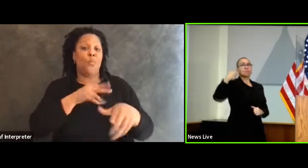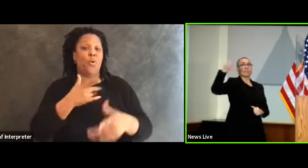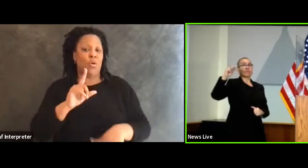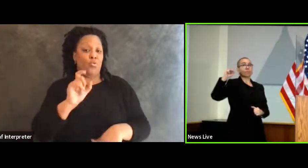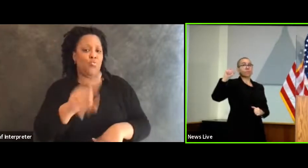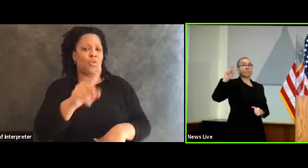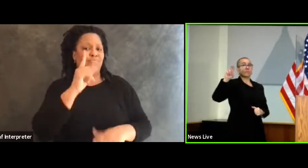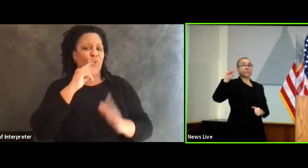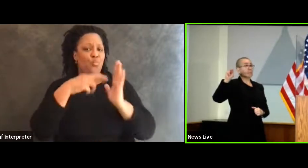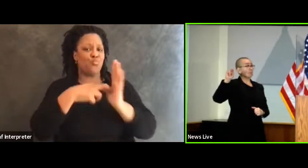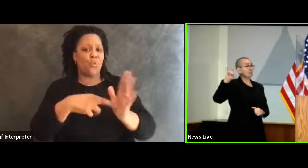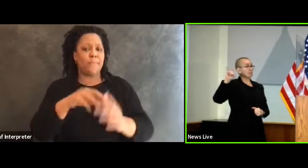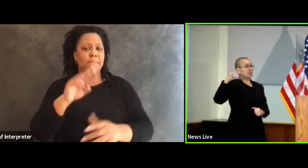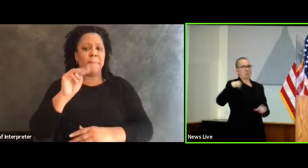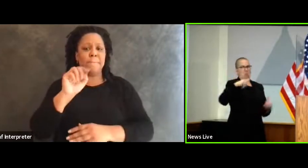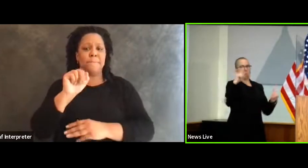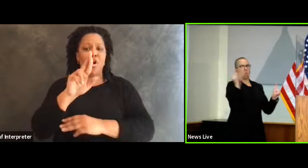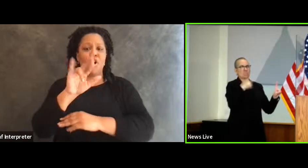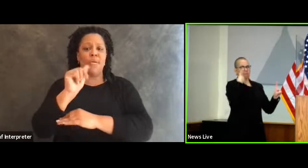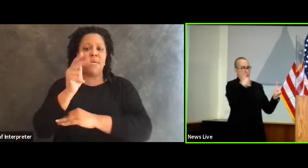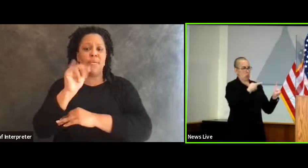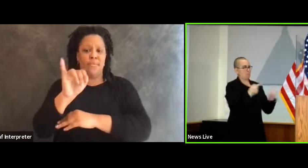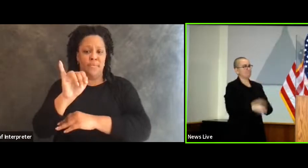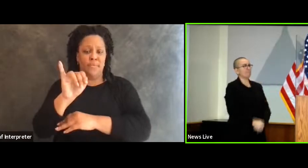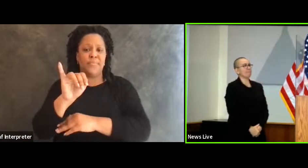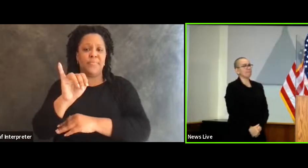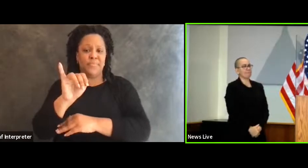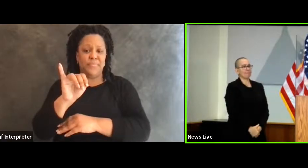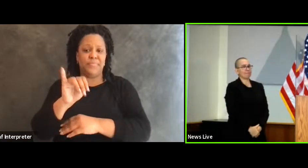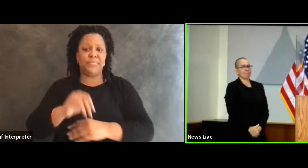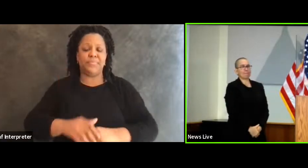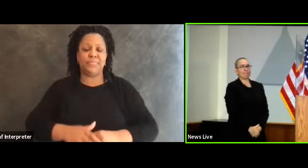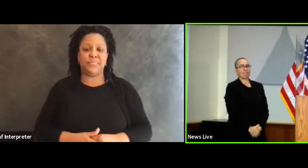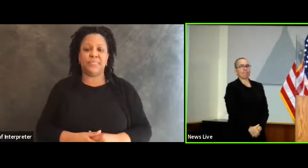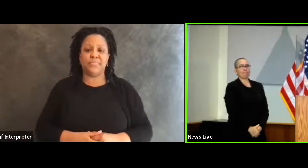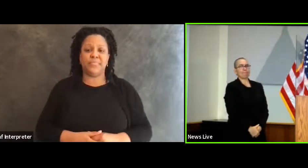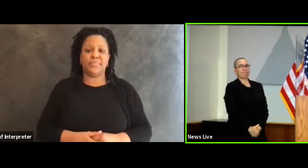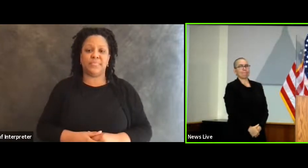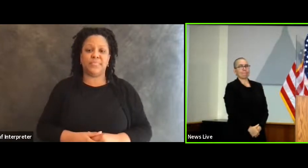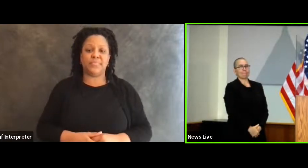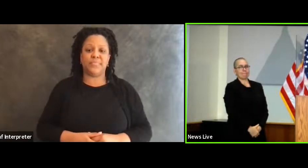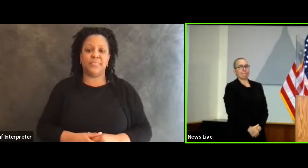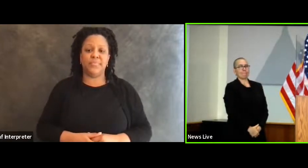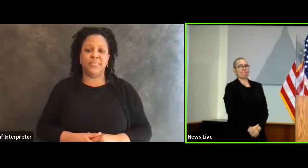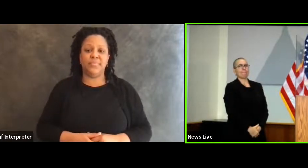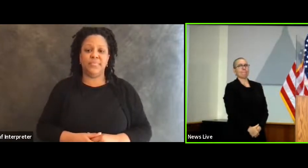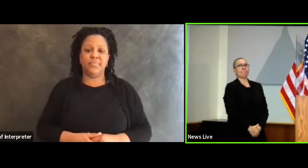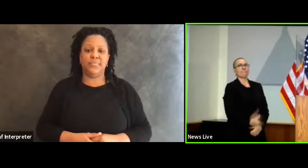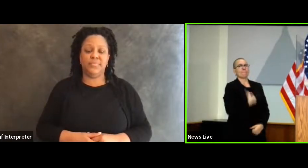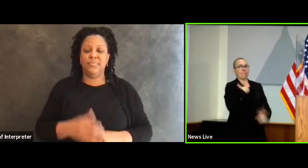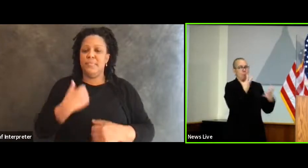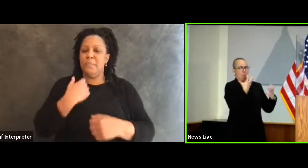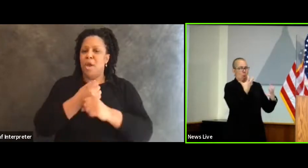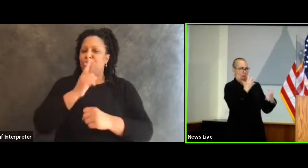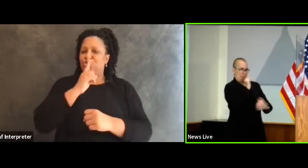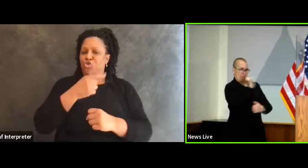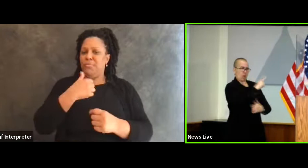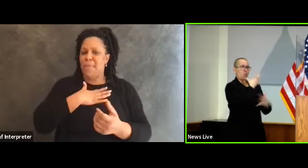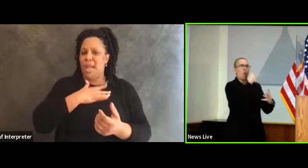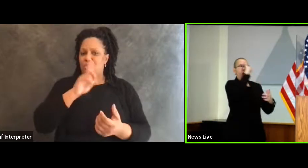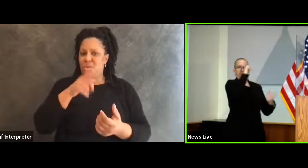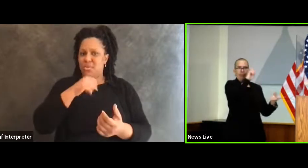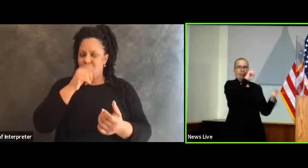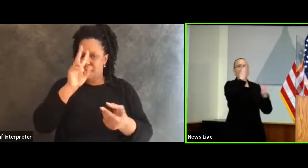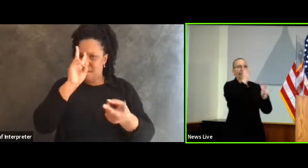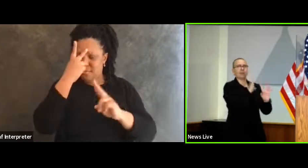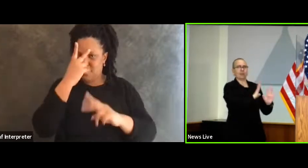up. So I want to make sure that this question is in no way misinterpreted to think that Dante Wright should have been killed